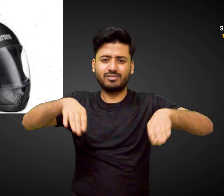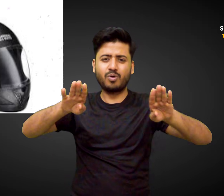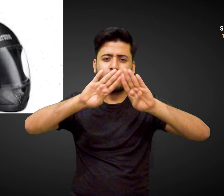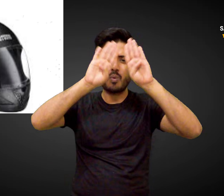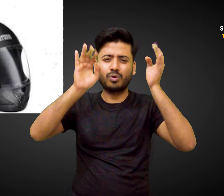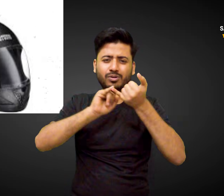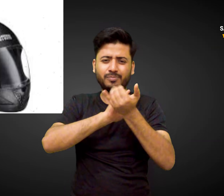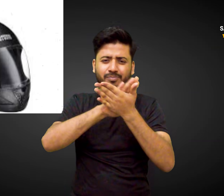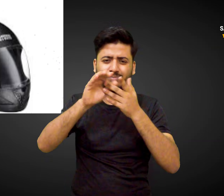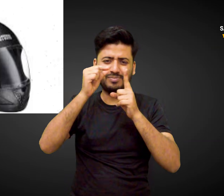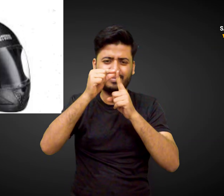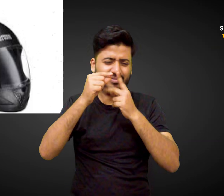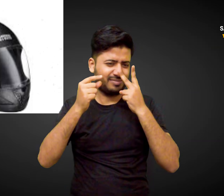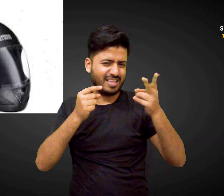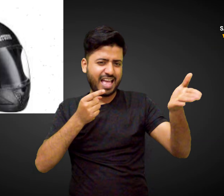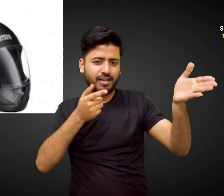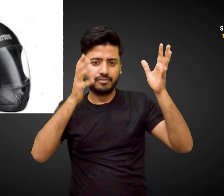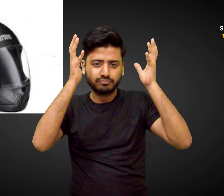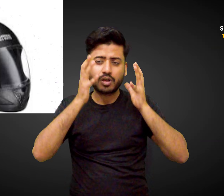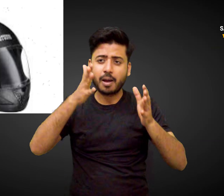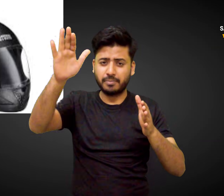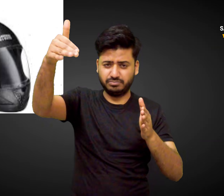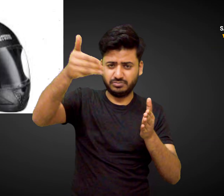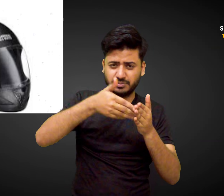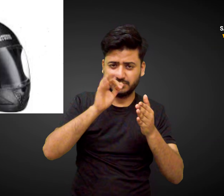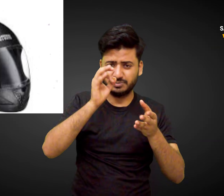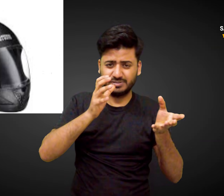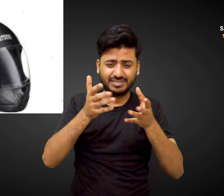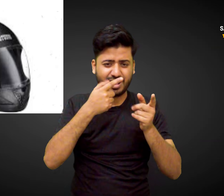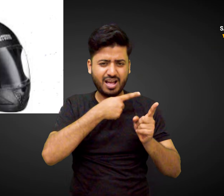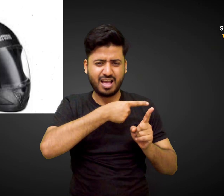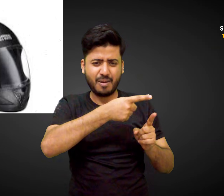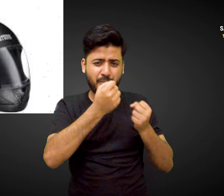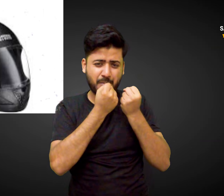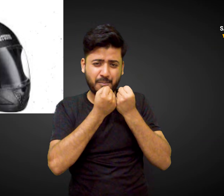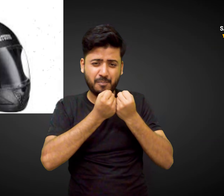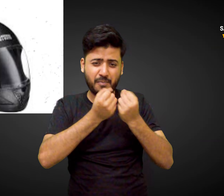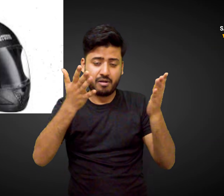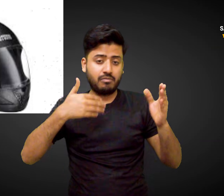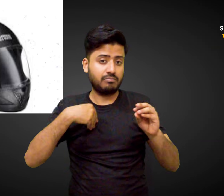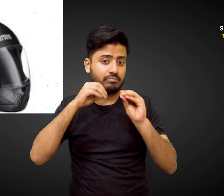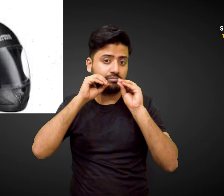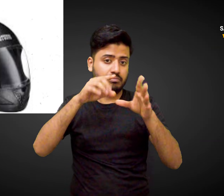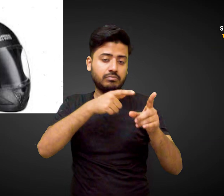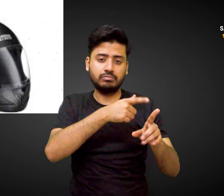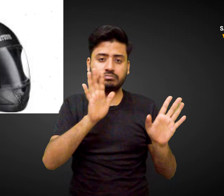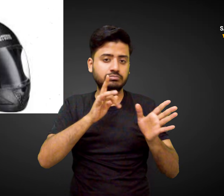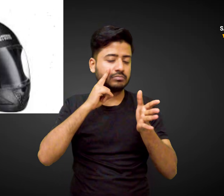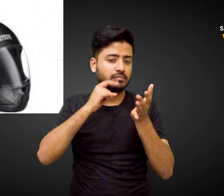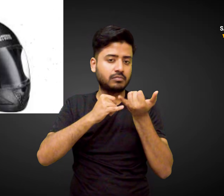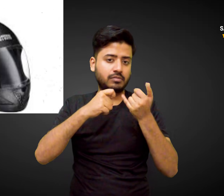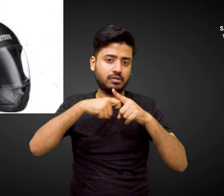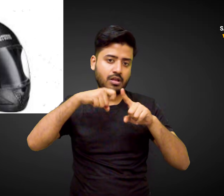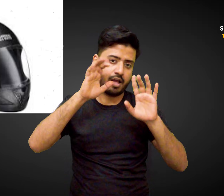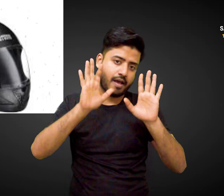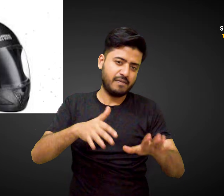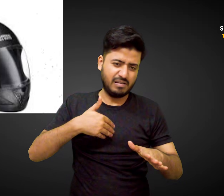scalp infections and hair shedding. Take regular breaks. Remove your cap periodically throughout the day to allow your scalp to